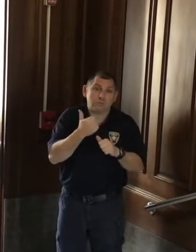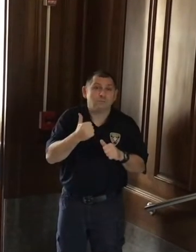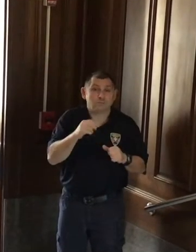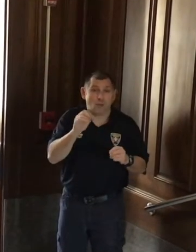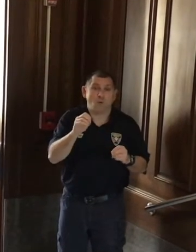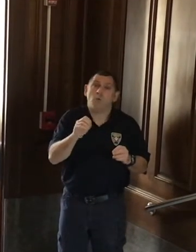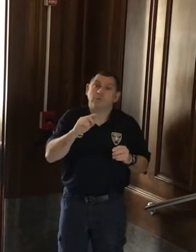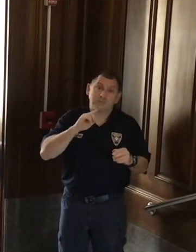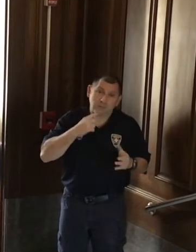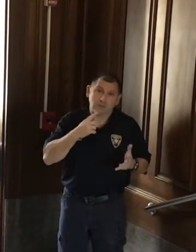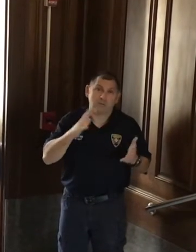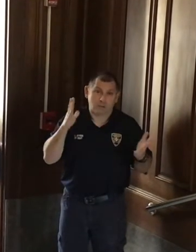good. It's dangerous.